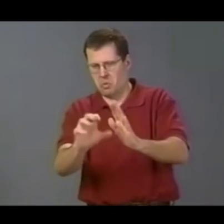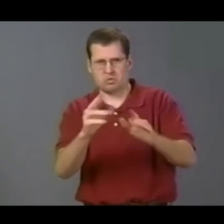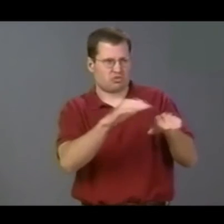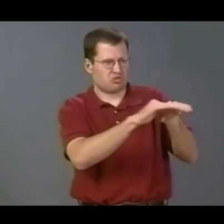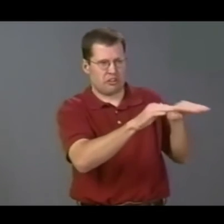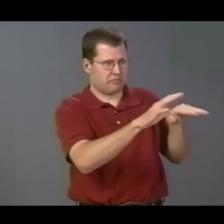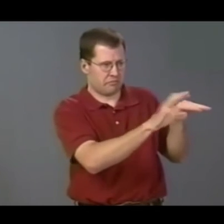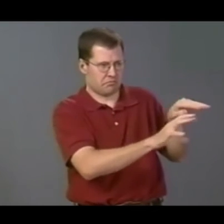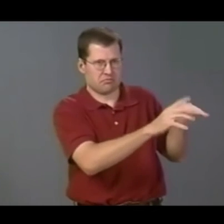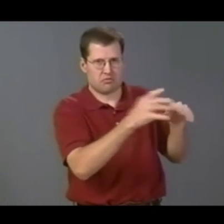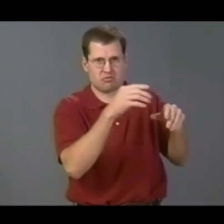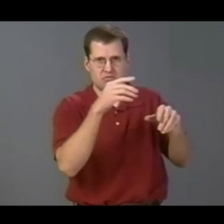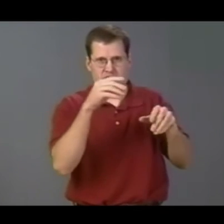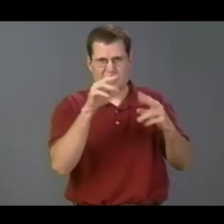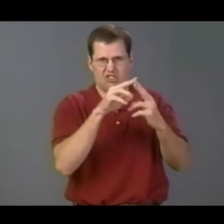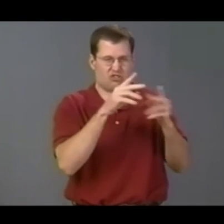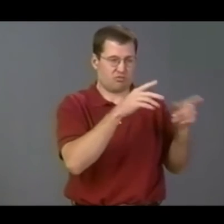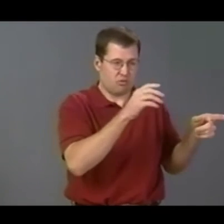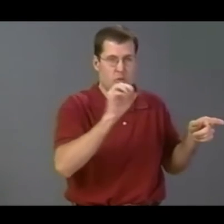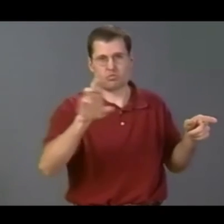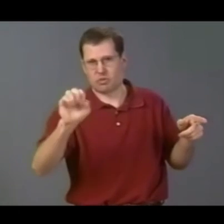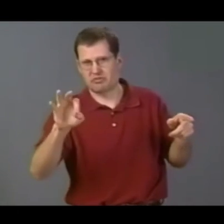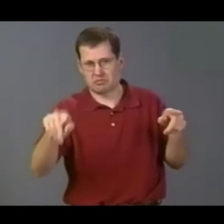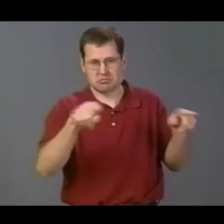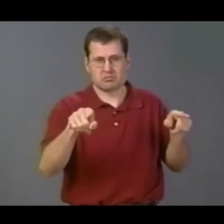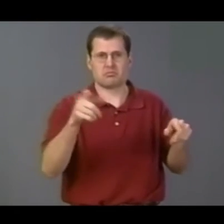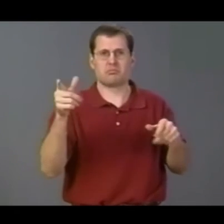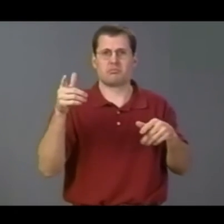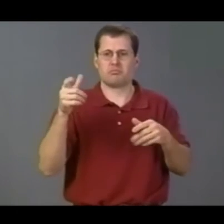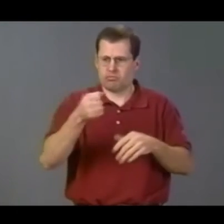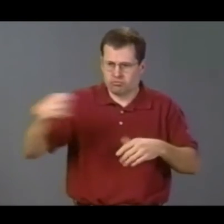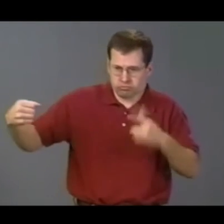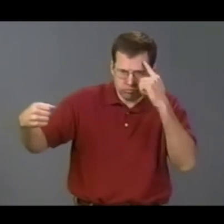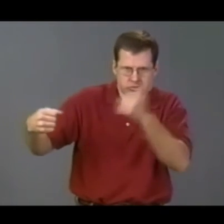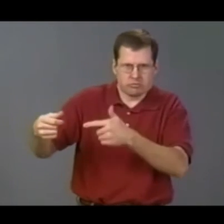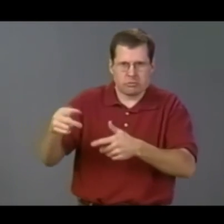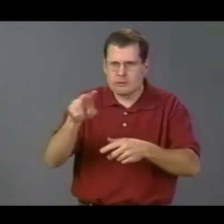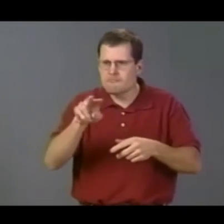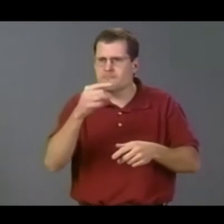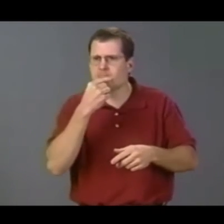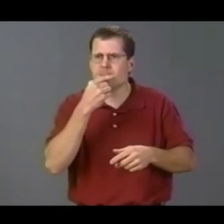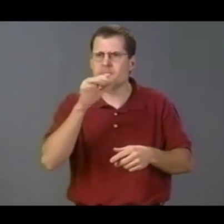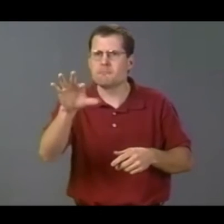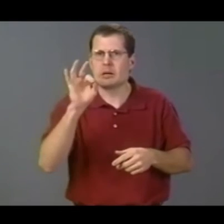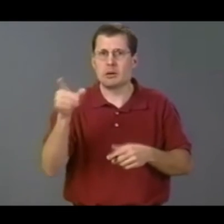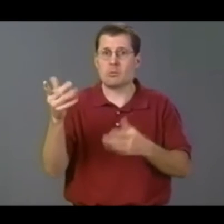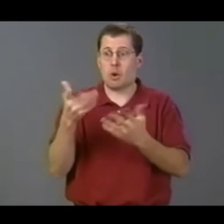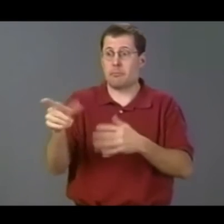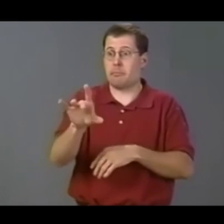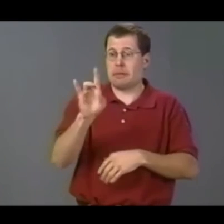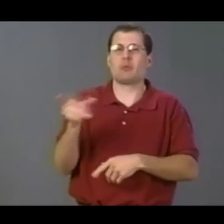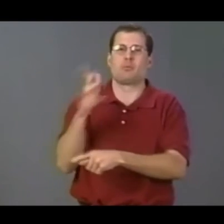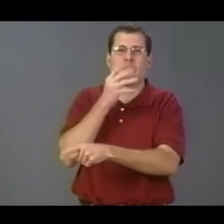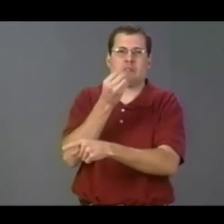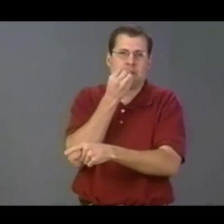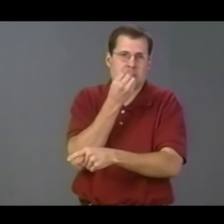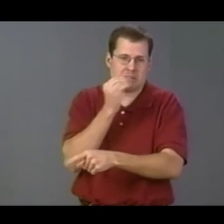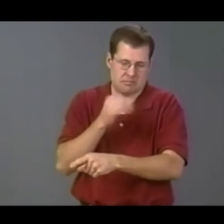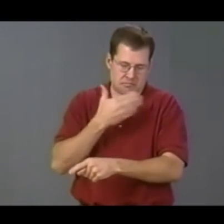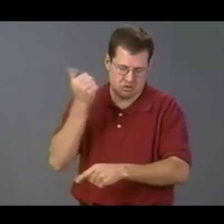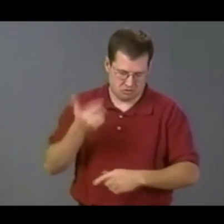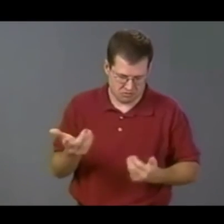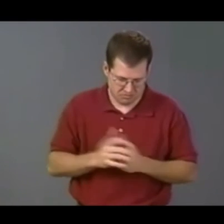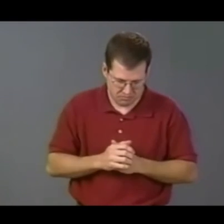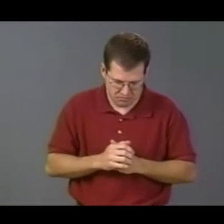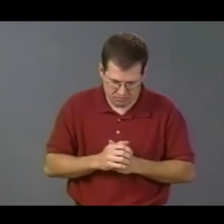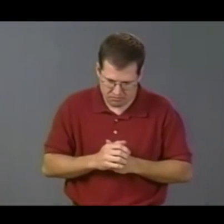don't want it, say, I'm going to put it here for later. So you can come and get it whenever you want. And they'll reach in there